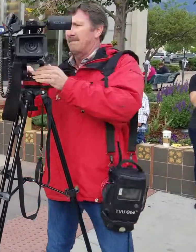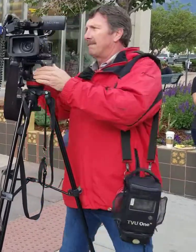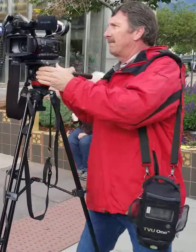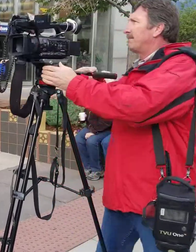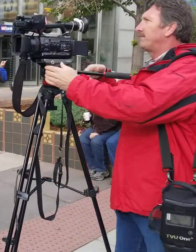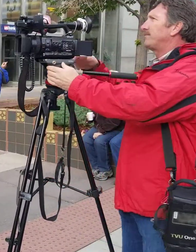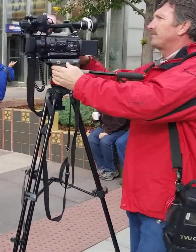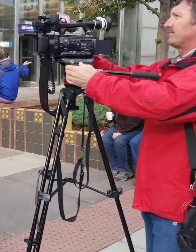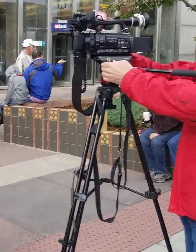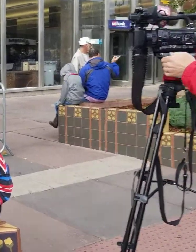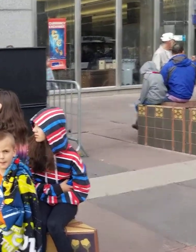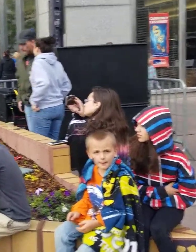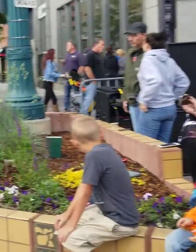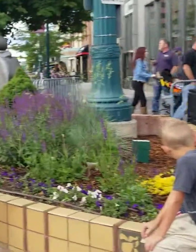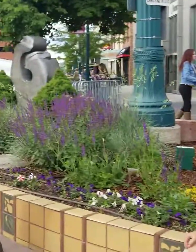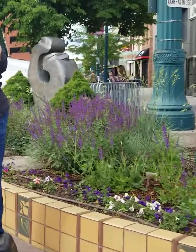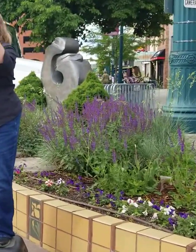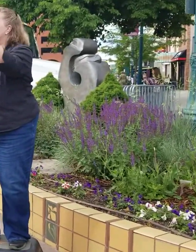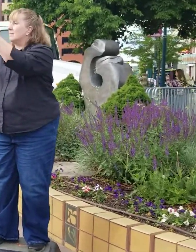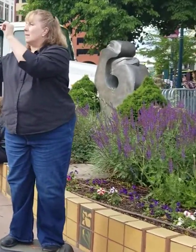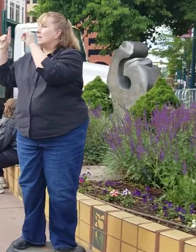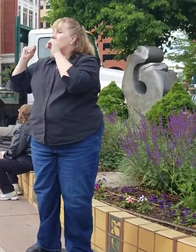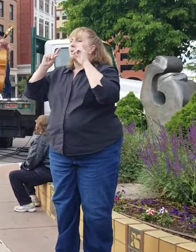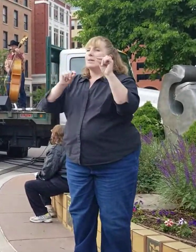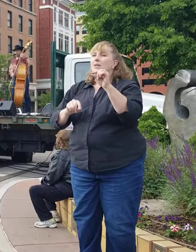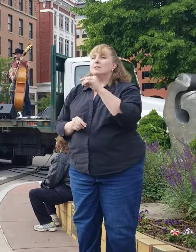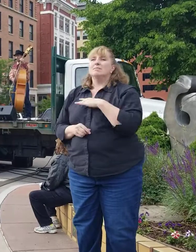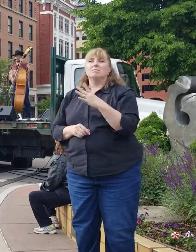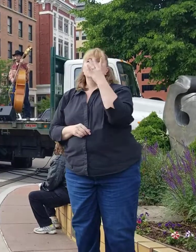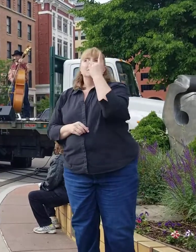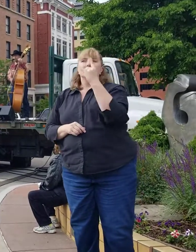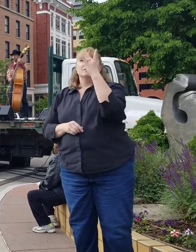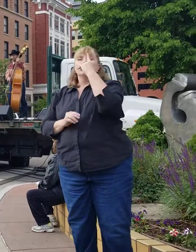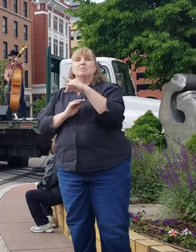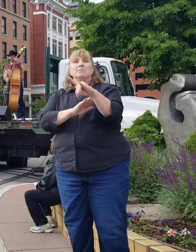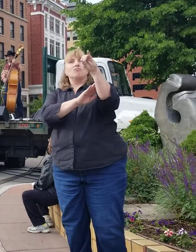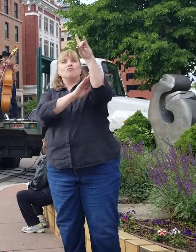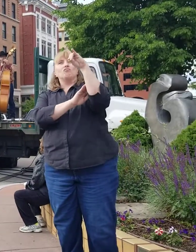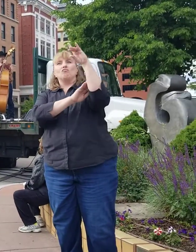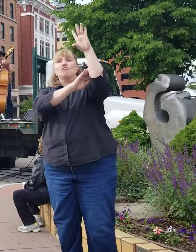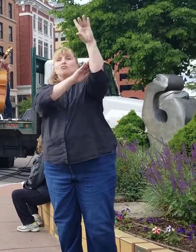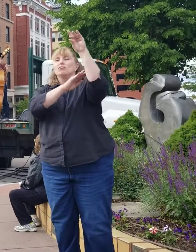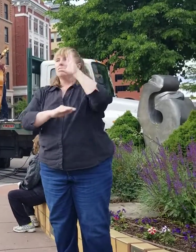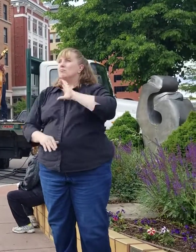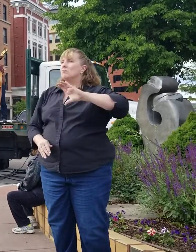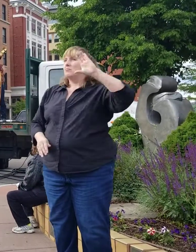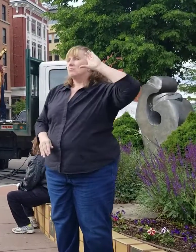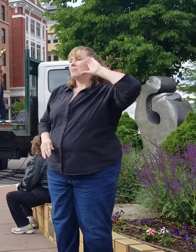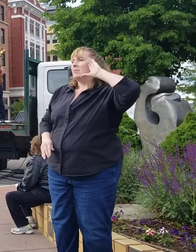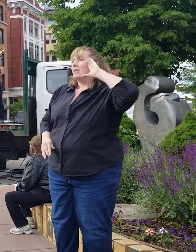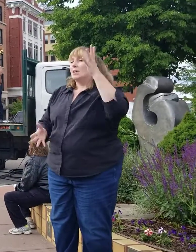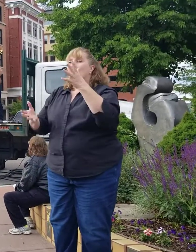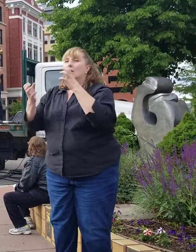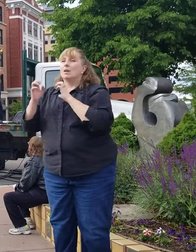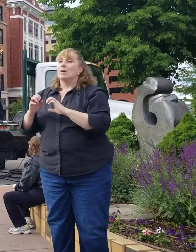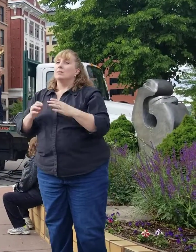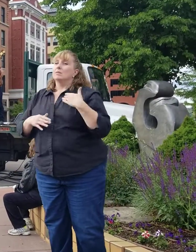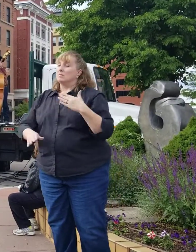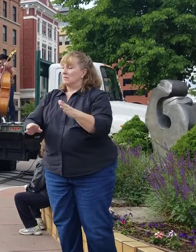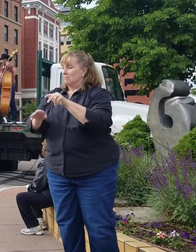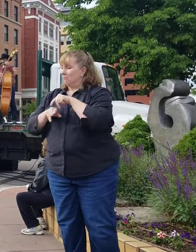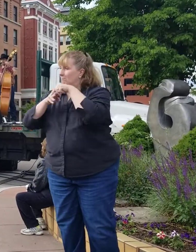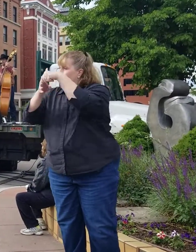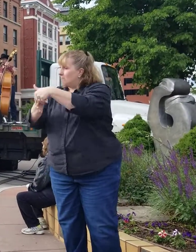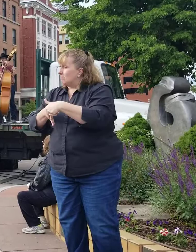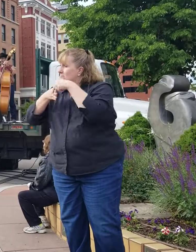song of the river, I want to hear those high loads cry. I want to be in my saddle